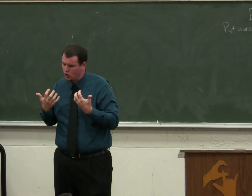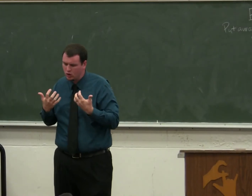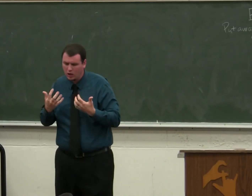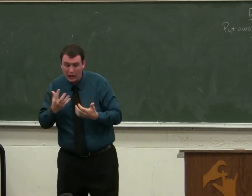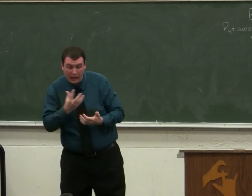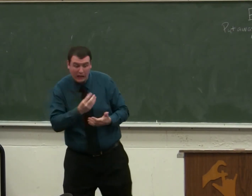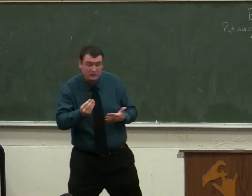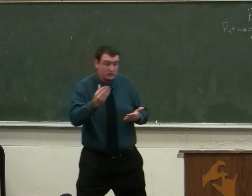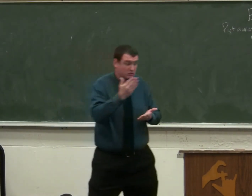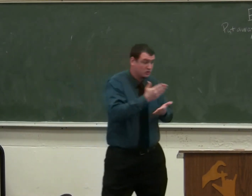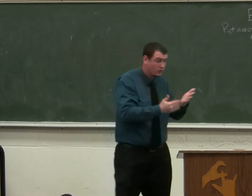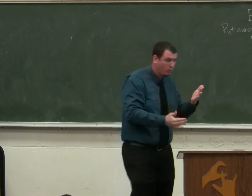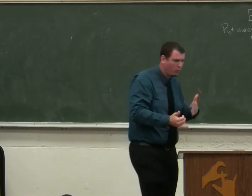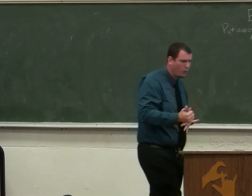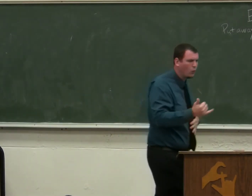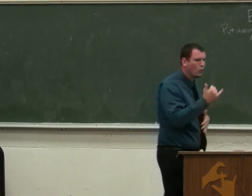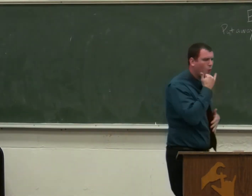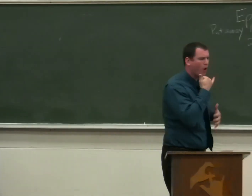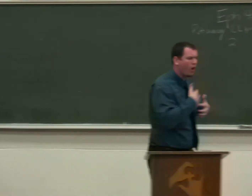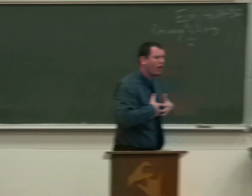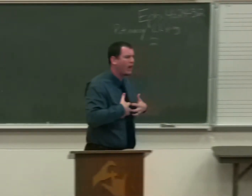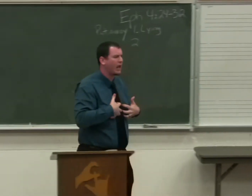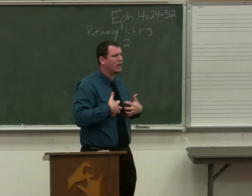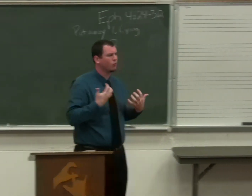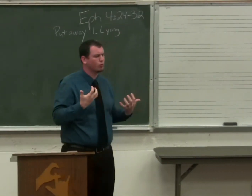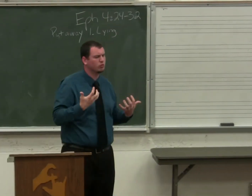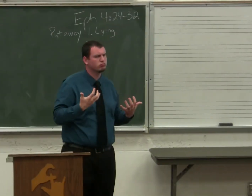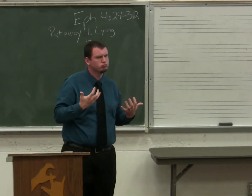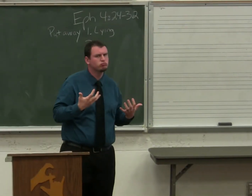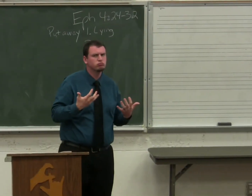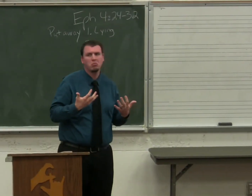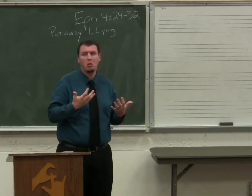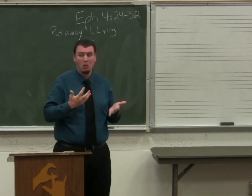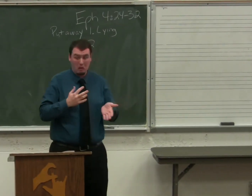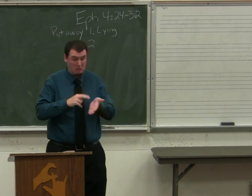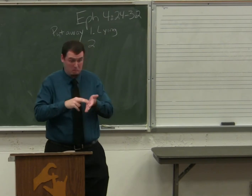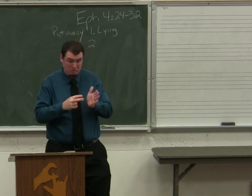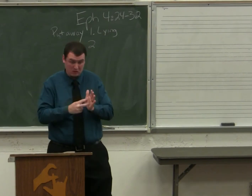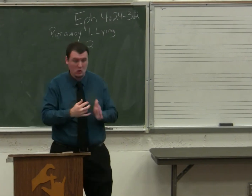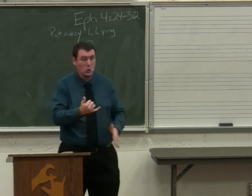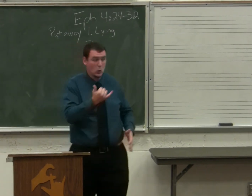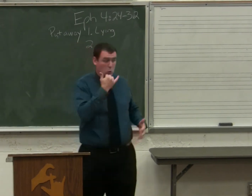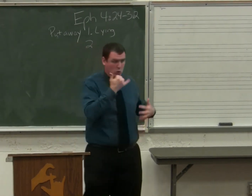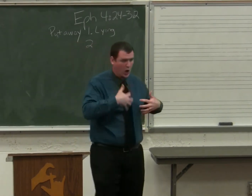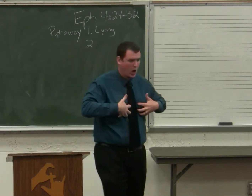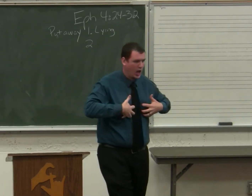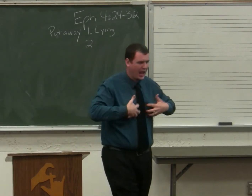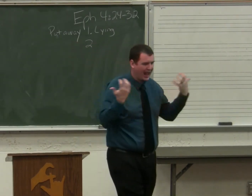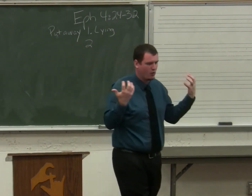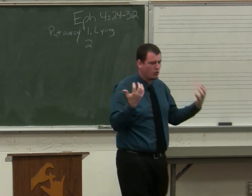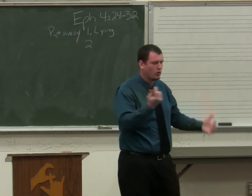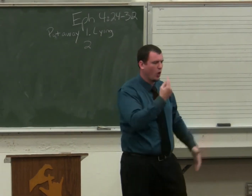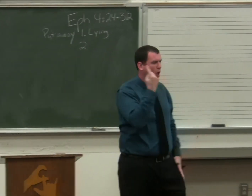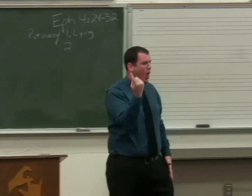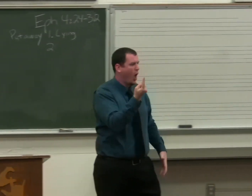There are some times where it is okay to be angry and where it is wrong to be